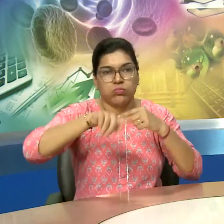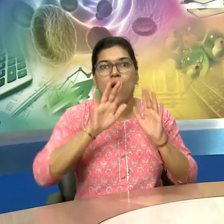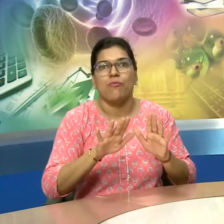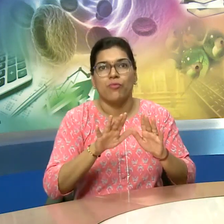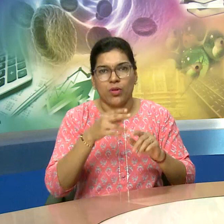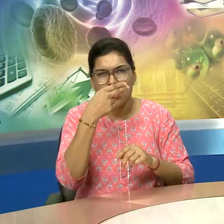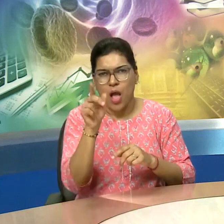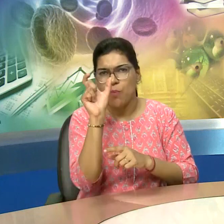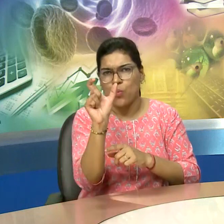global warming.